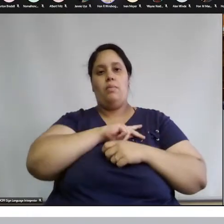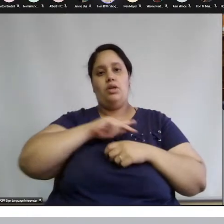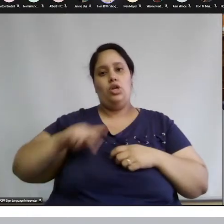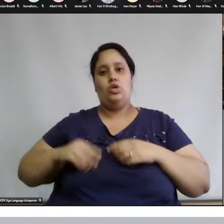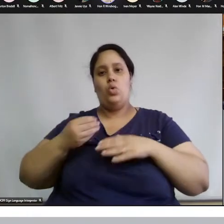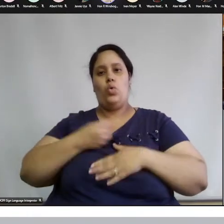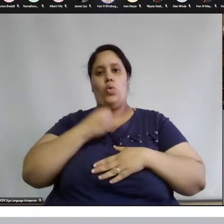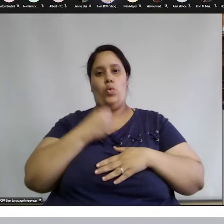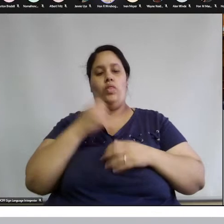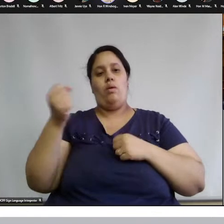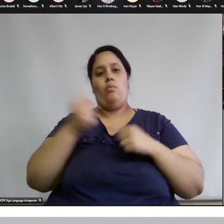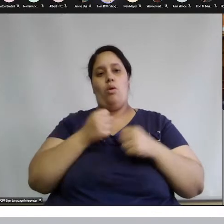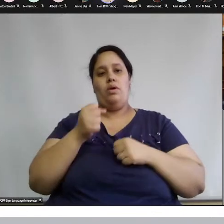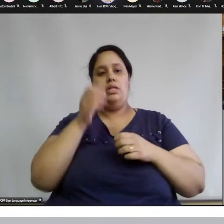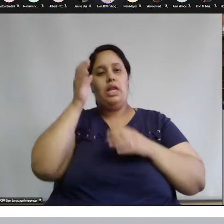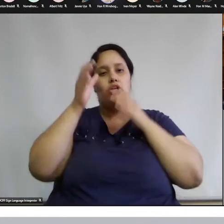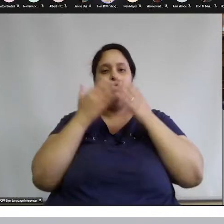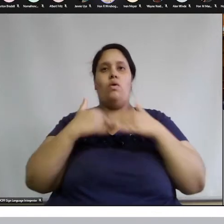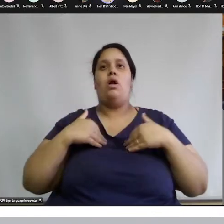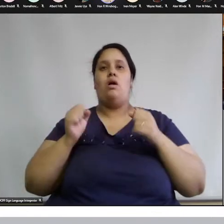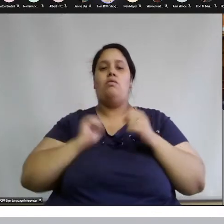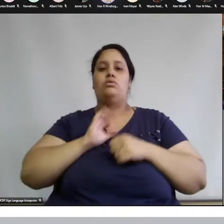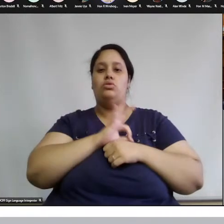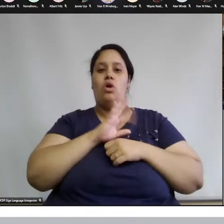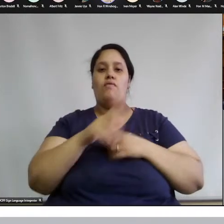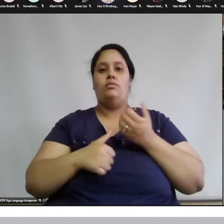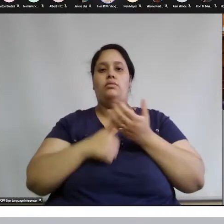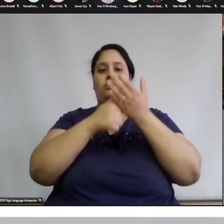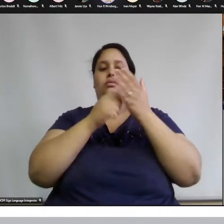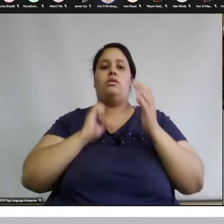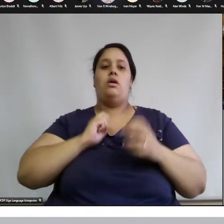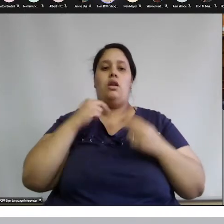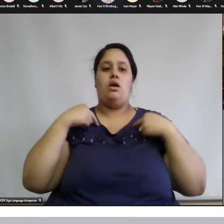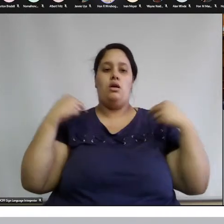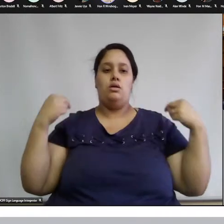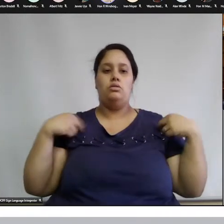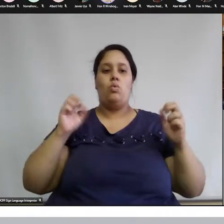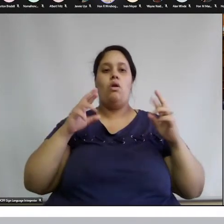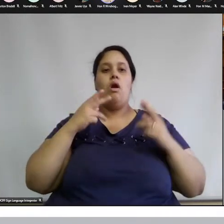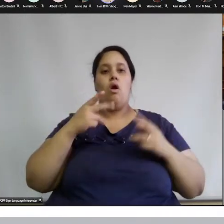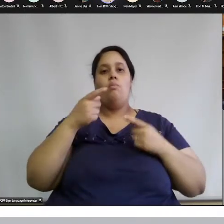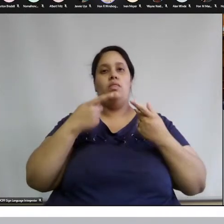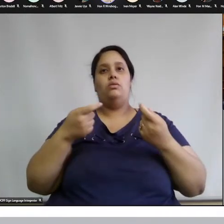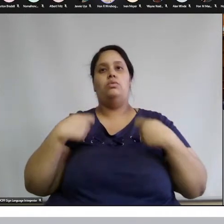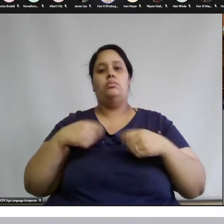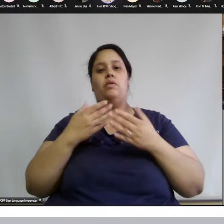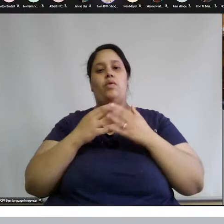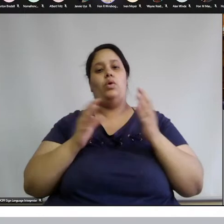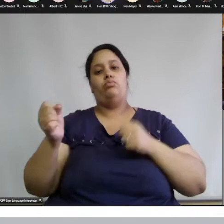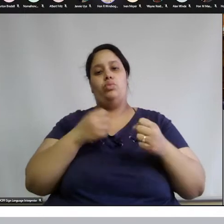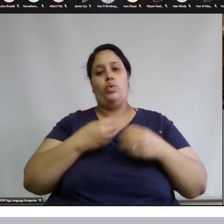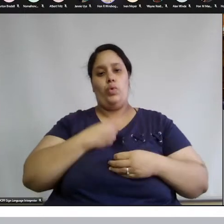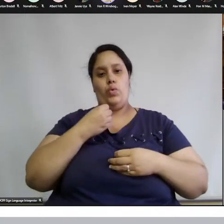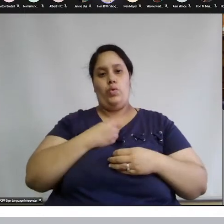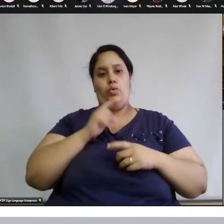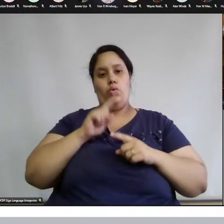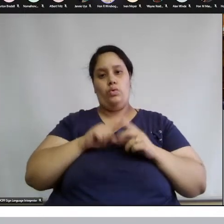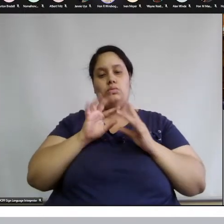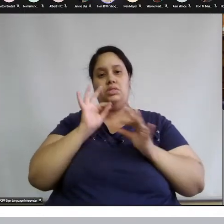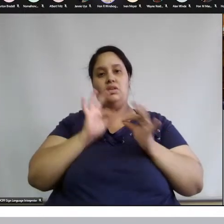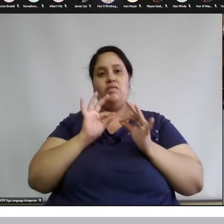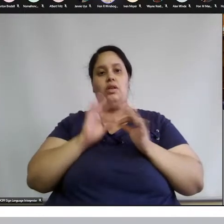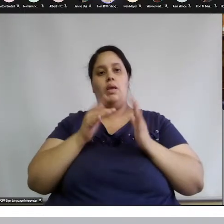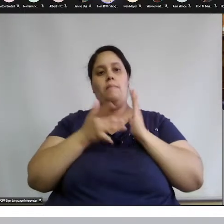Employment Initiative for health staff and assistant nurses. We hope this will be spent to recruit young professionals, particularly the